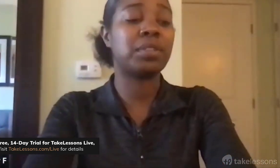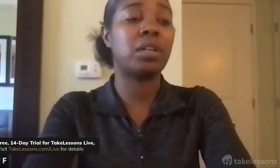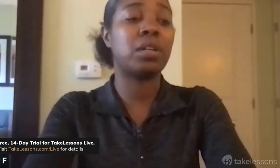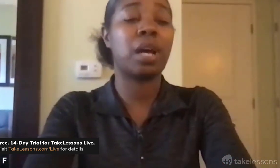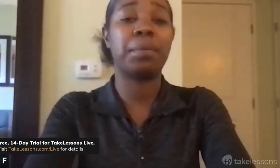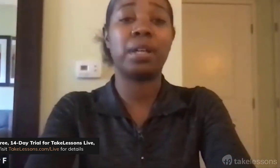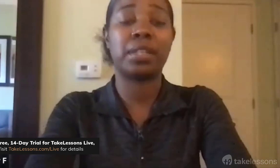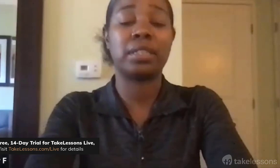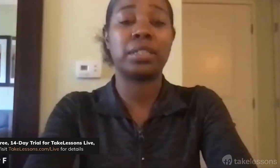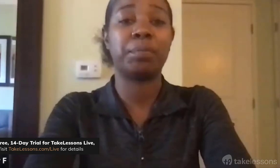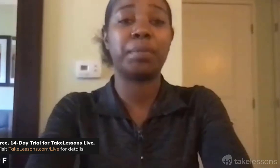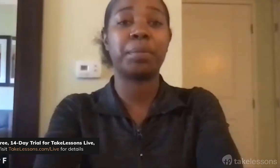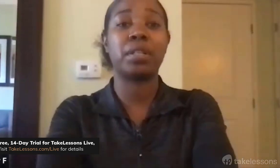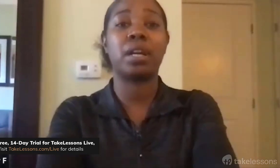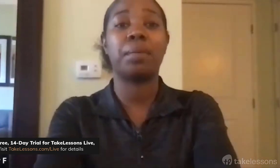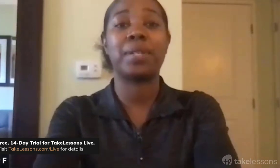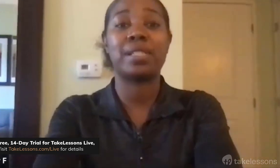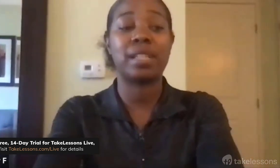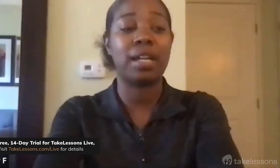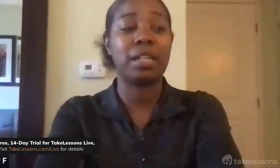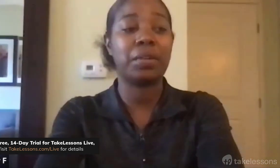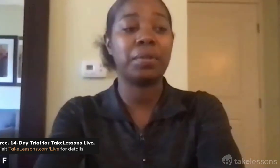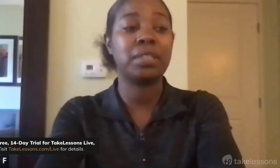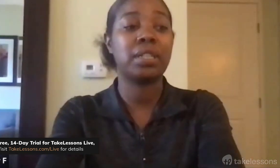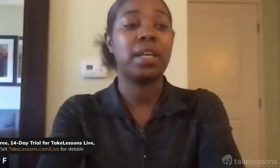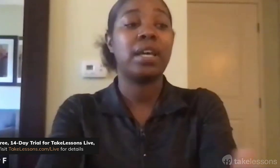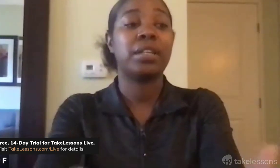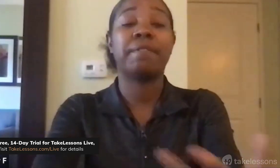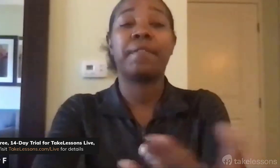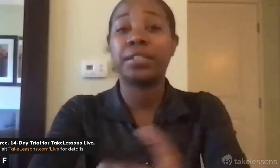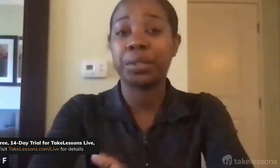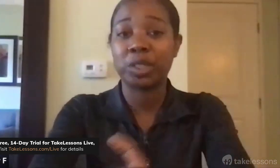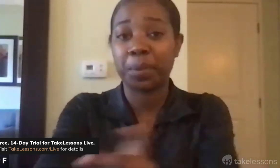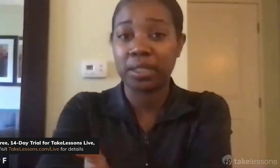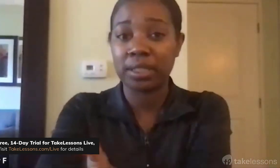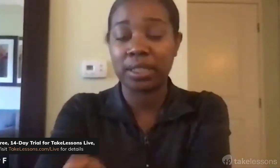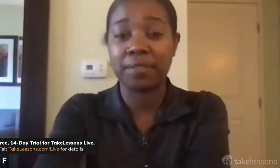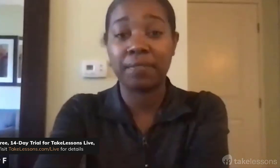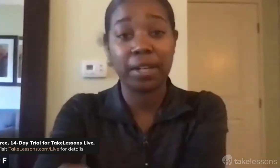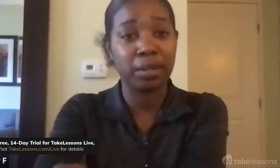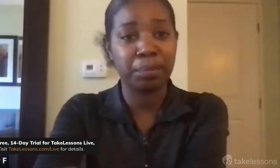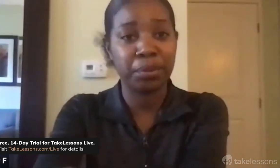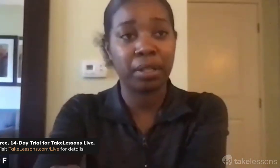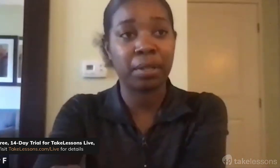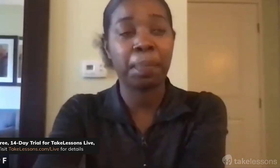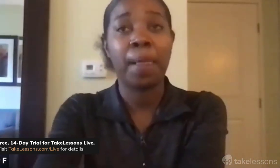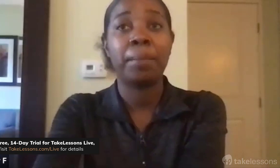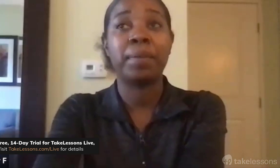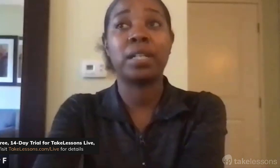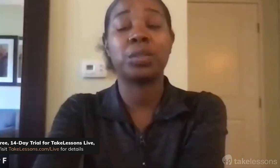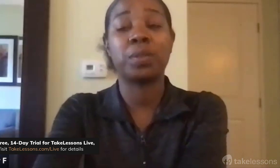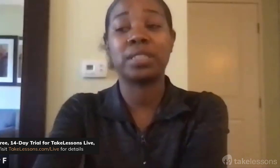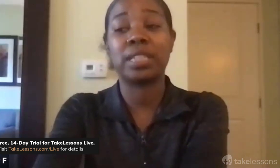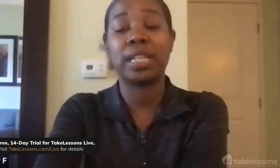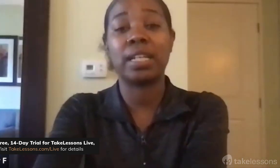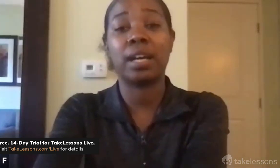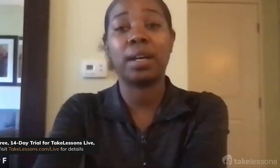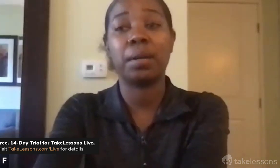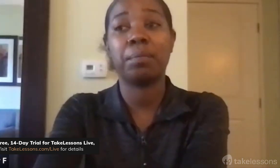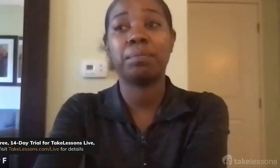So a couple other things to remember in sign language, your facial expression is very important, because once again,